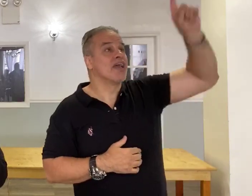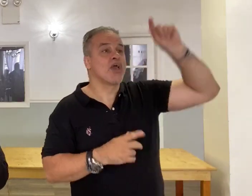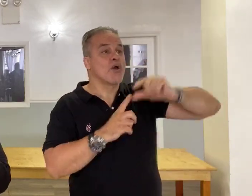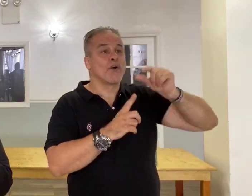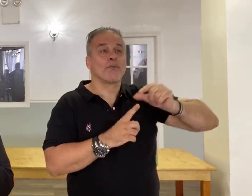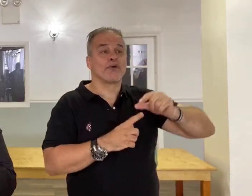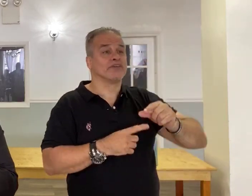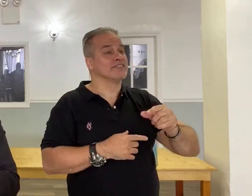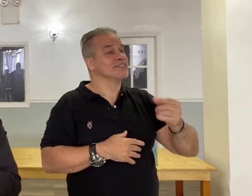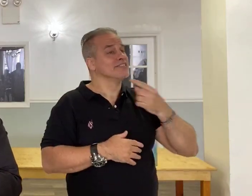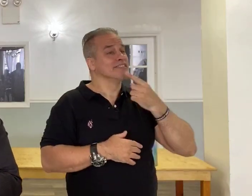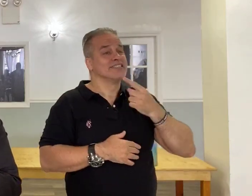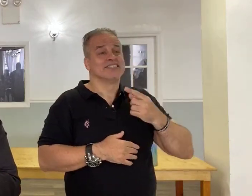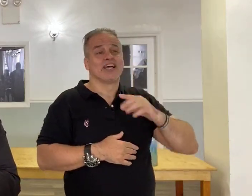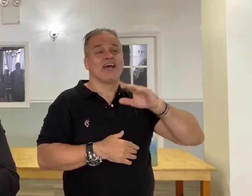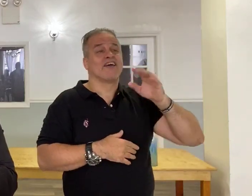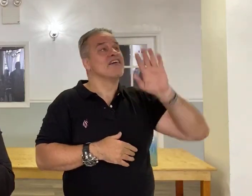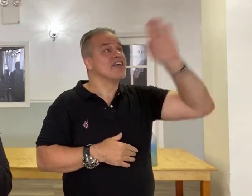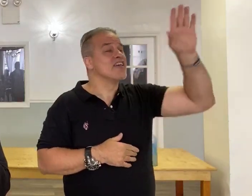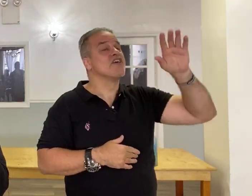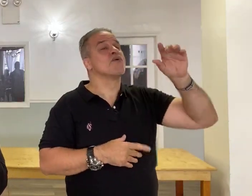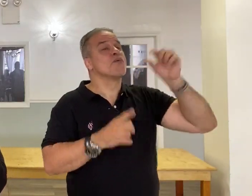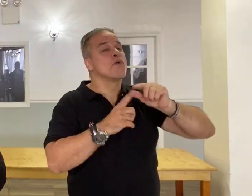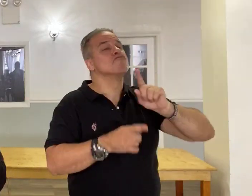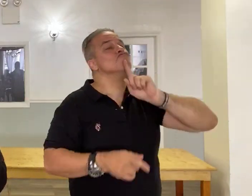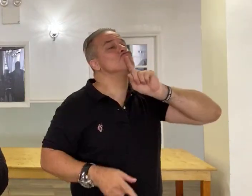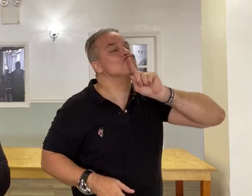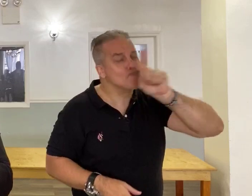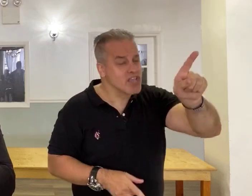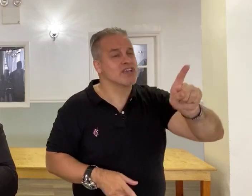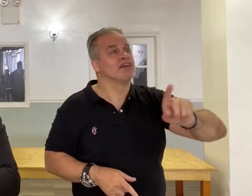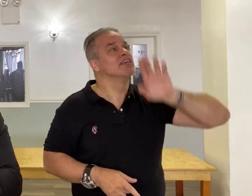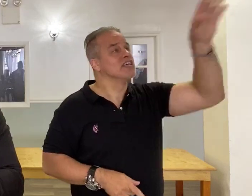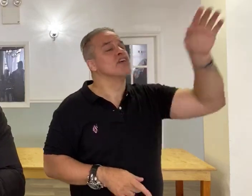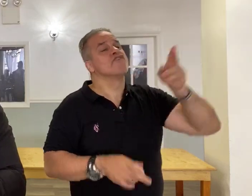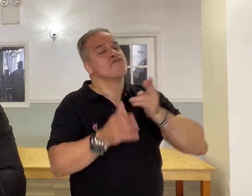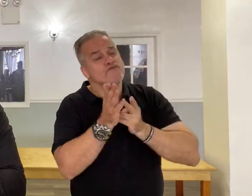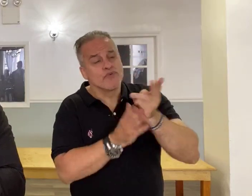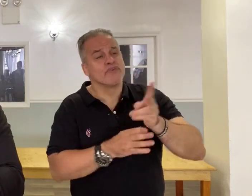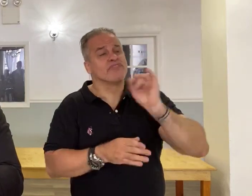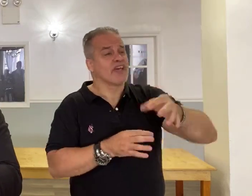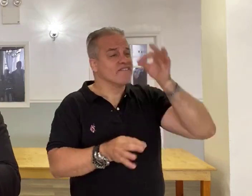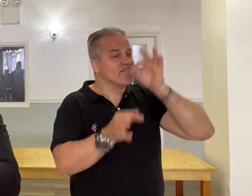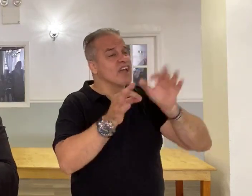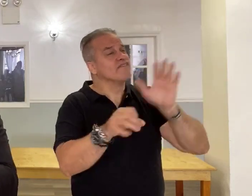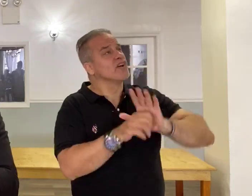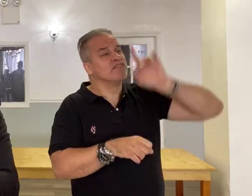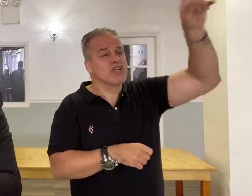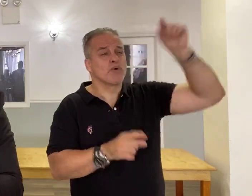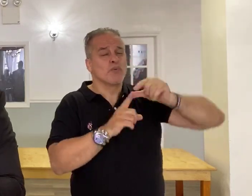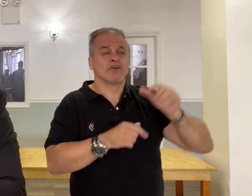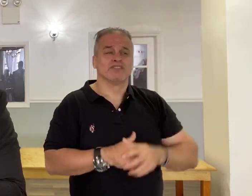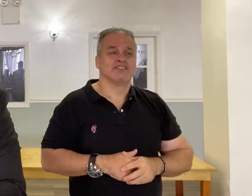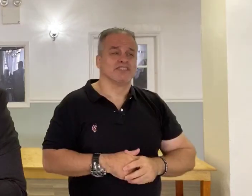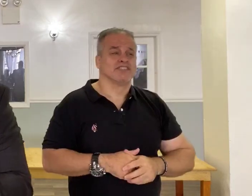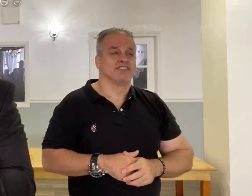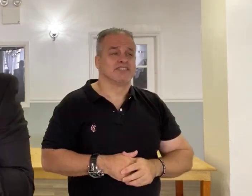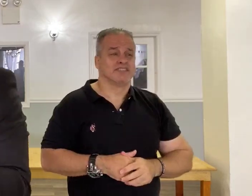These words are true and faithful. And then one more thing about that. You enter into